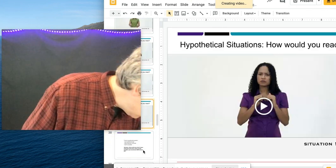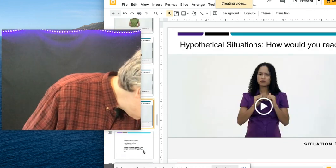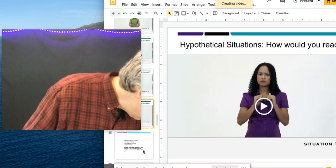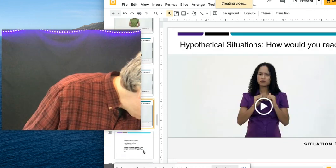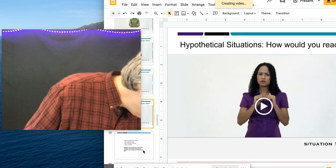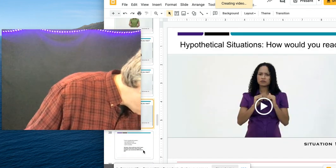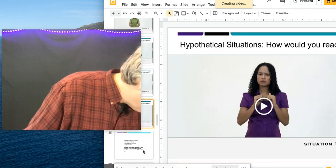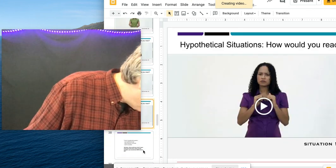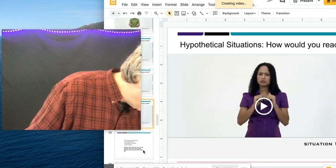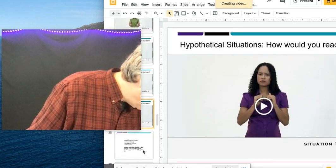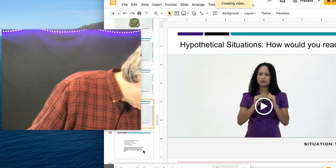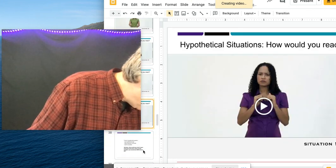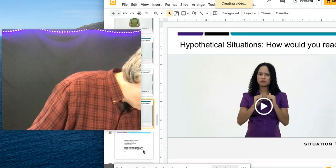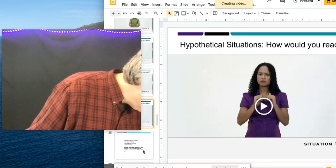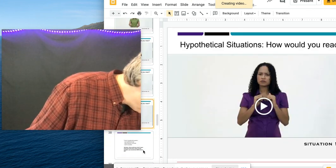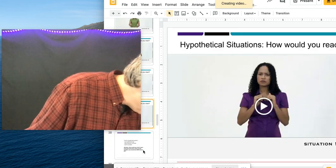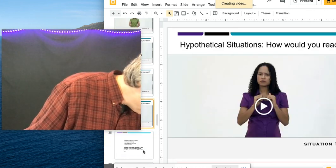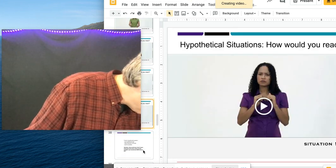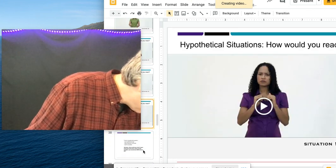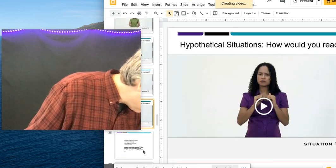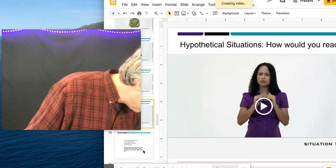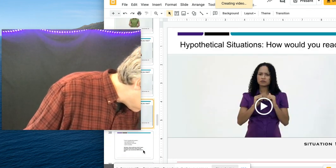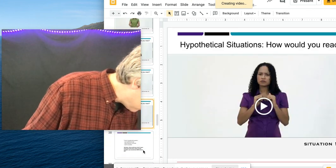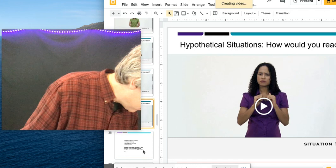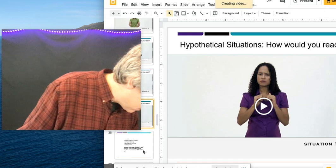I think there are 15 of them.